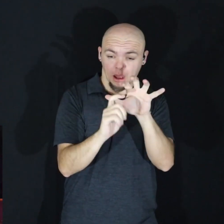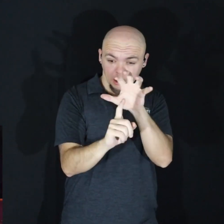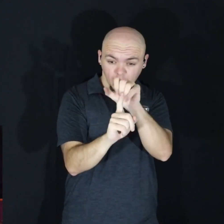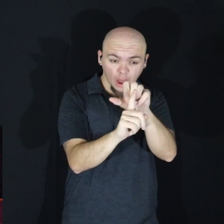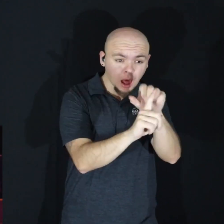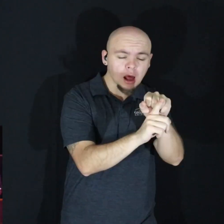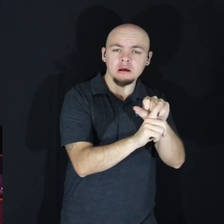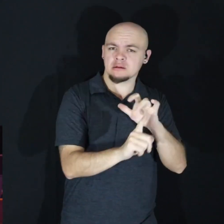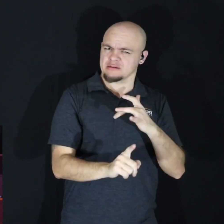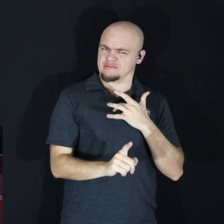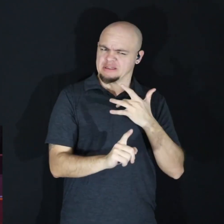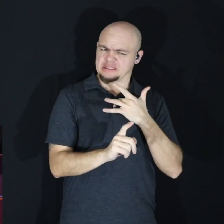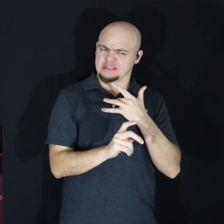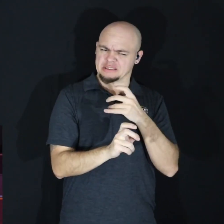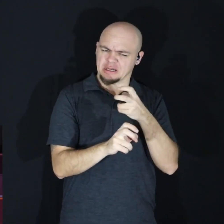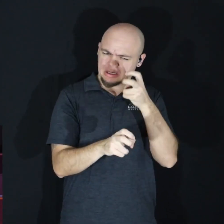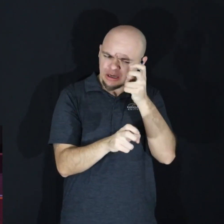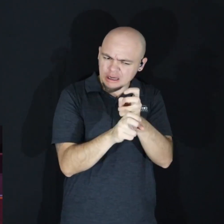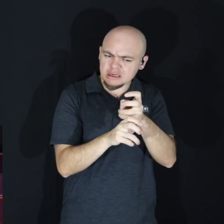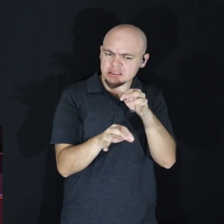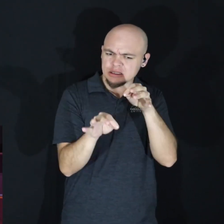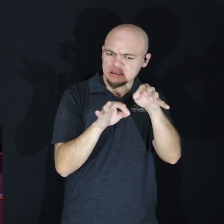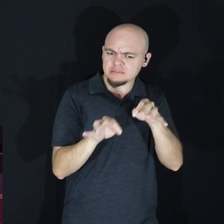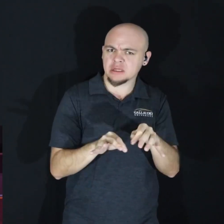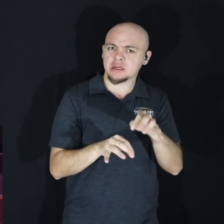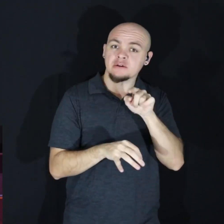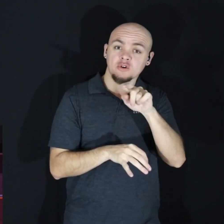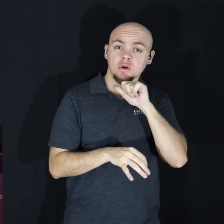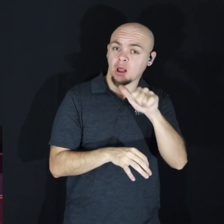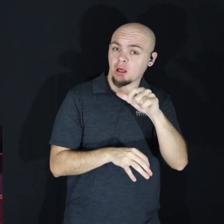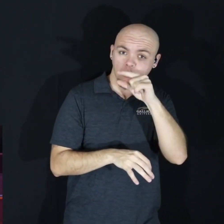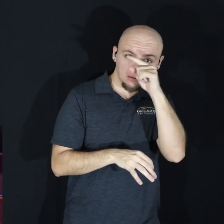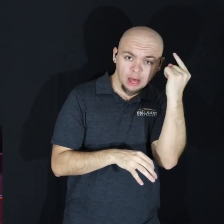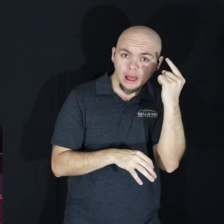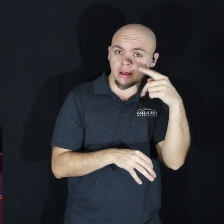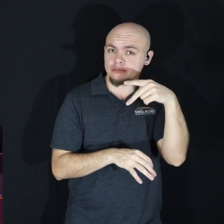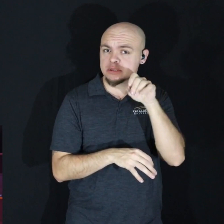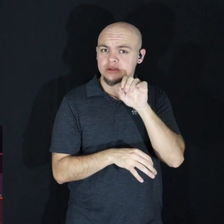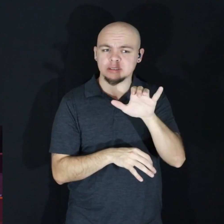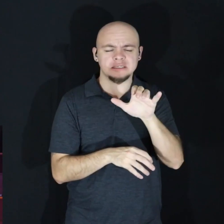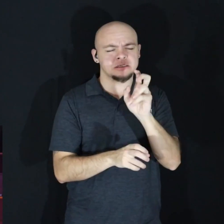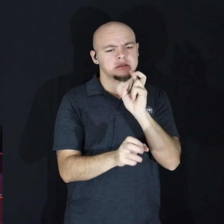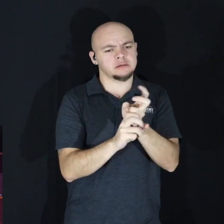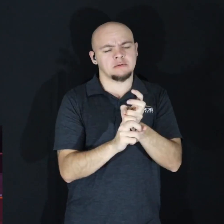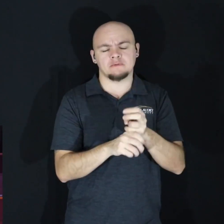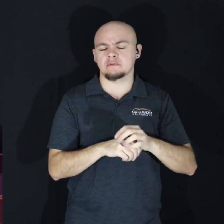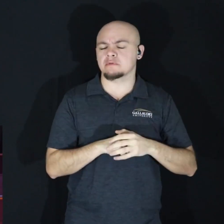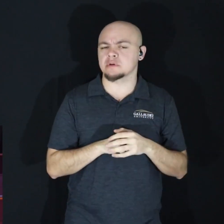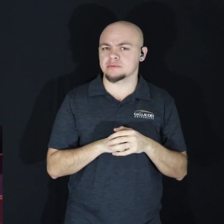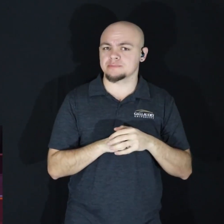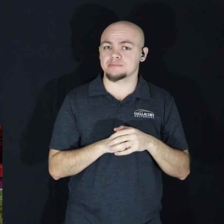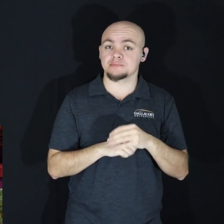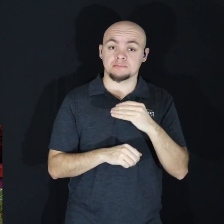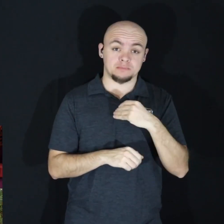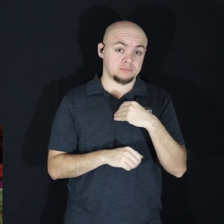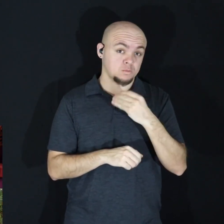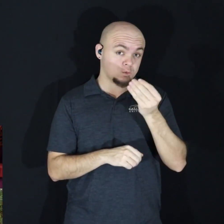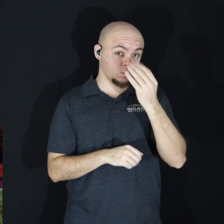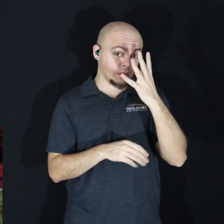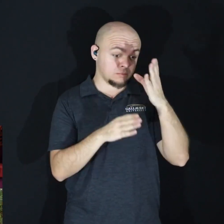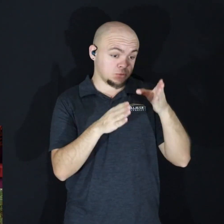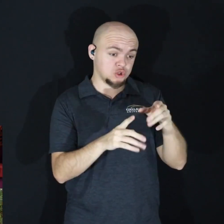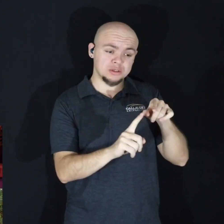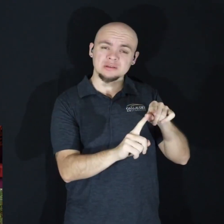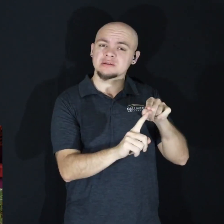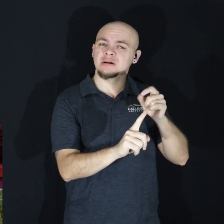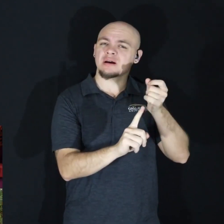it feels like when you're not Black or a person of color. Because you see, as a white person, you very